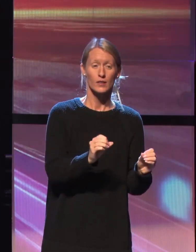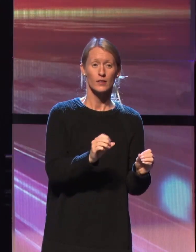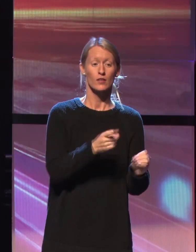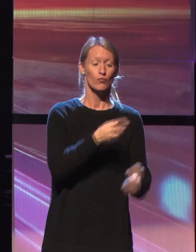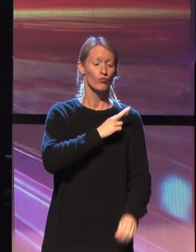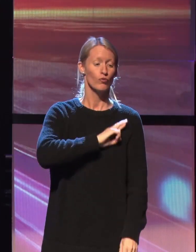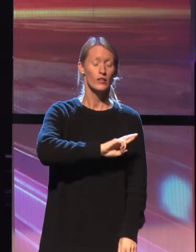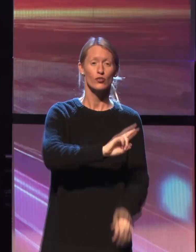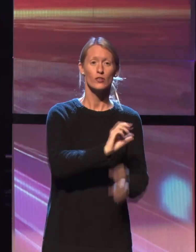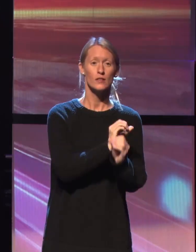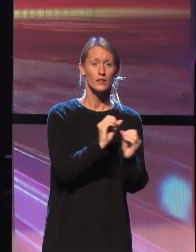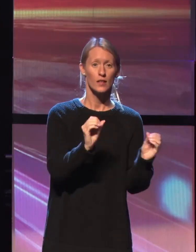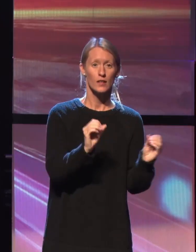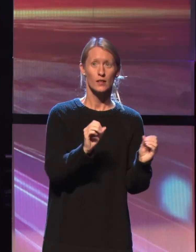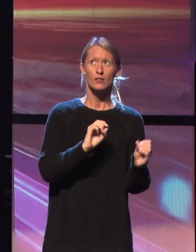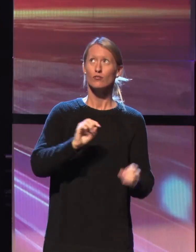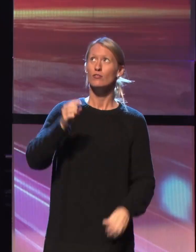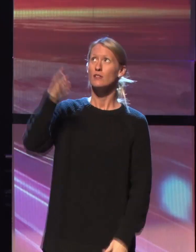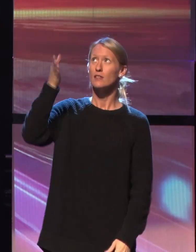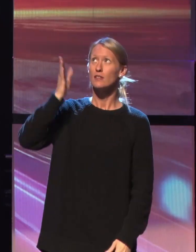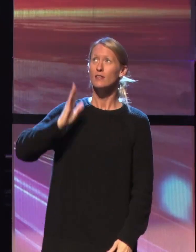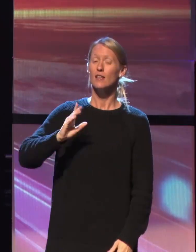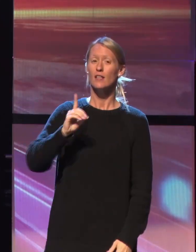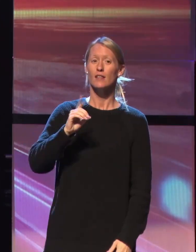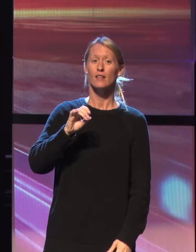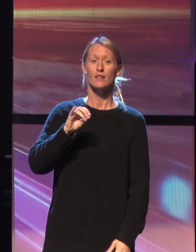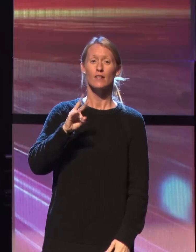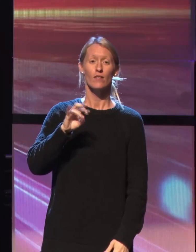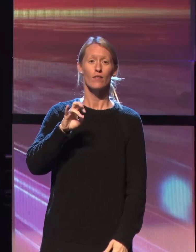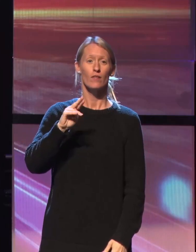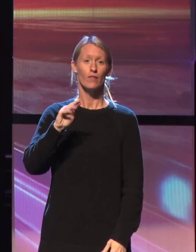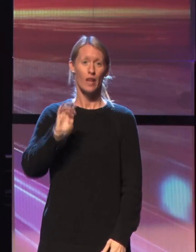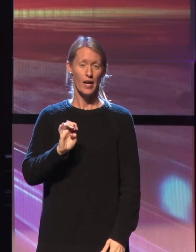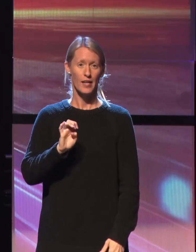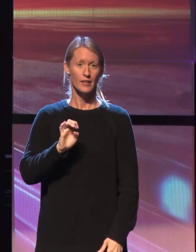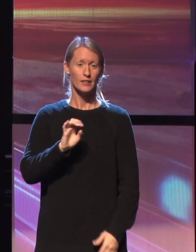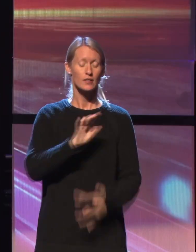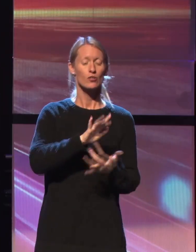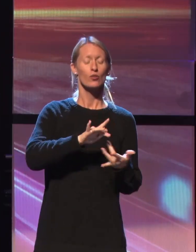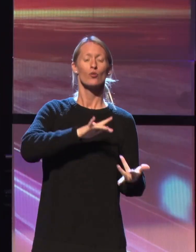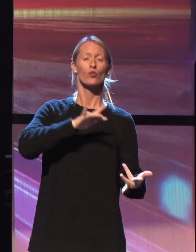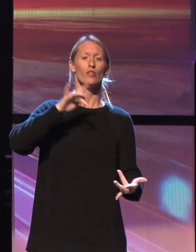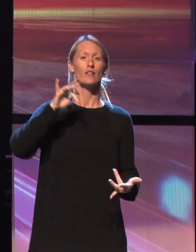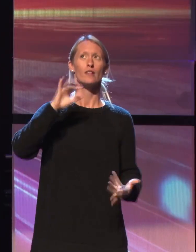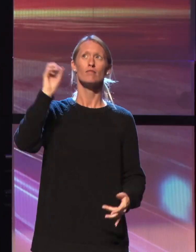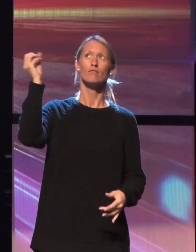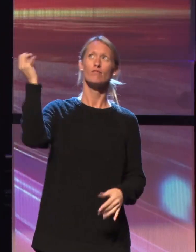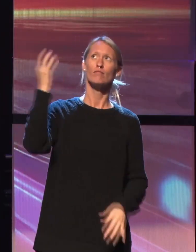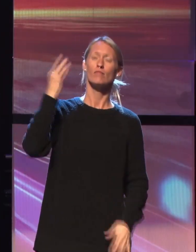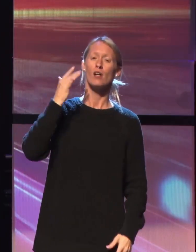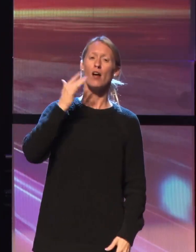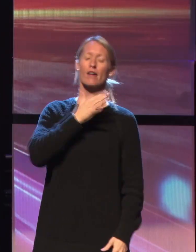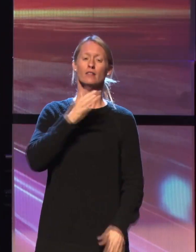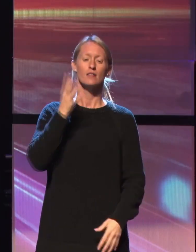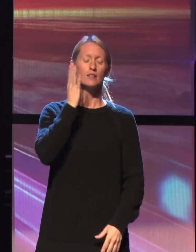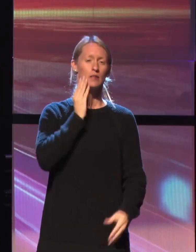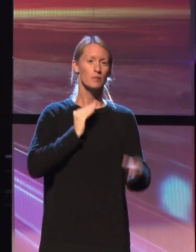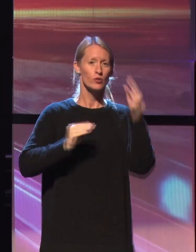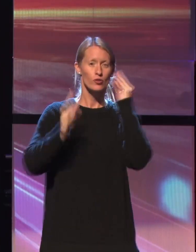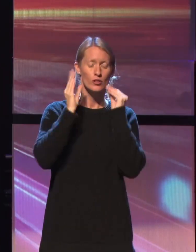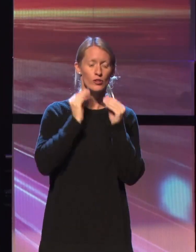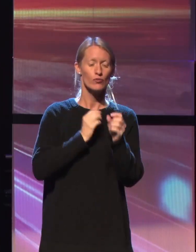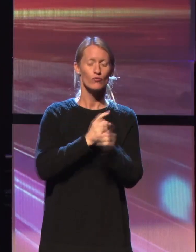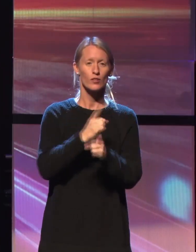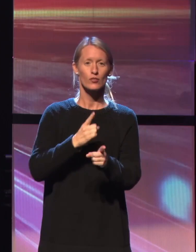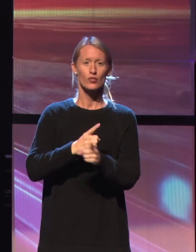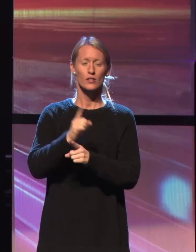There's just the divine, and there's just the glory, and there's just the experience. And there's righteousness and healing that flows out